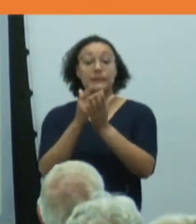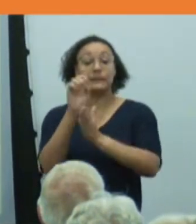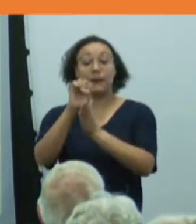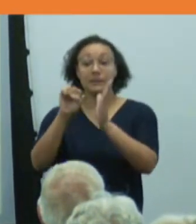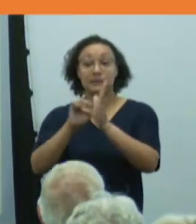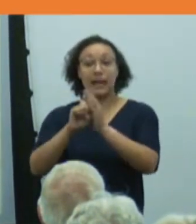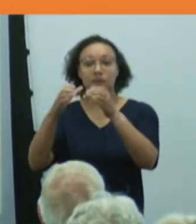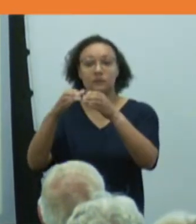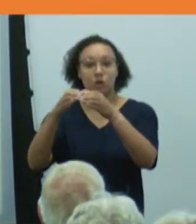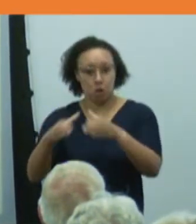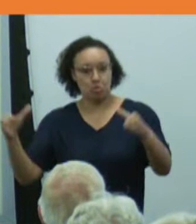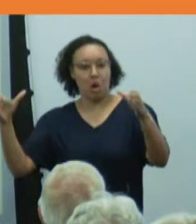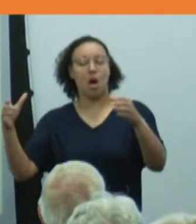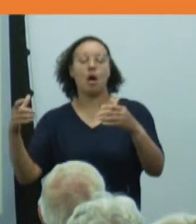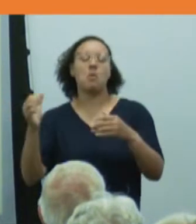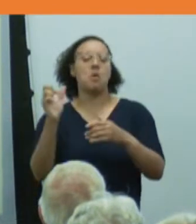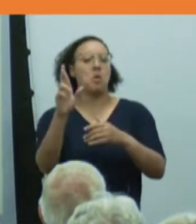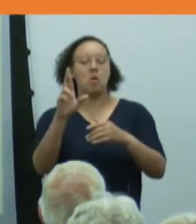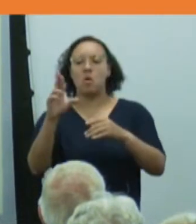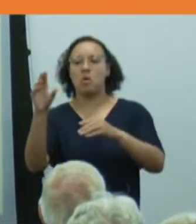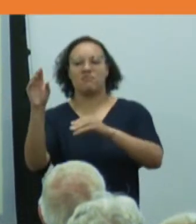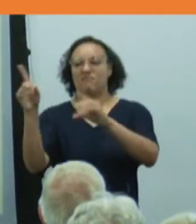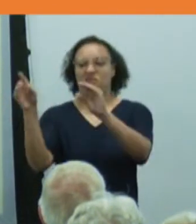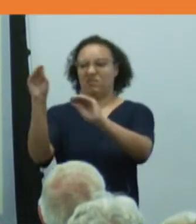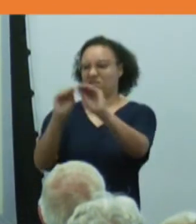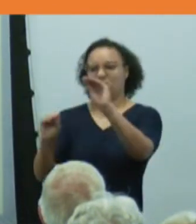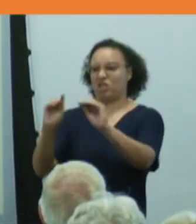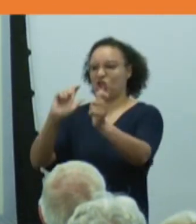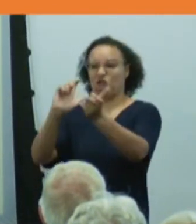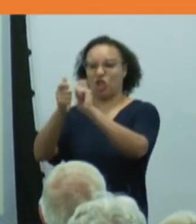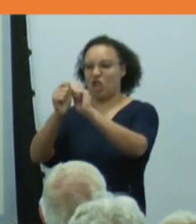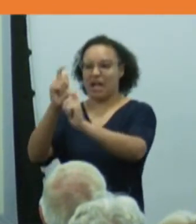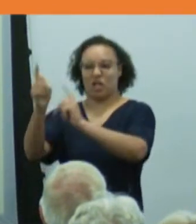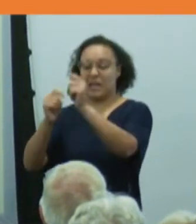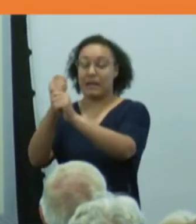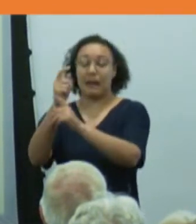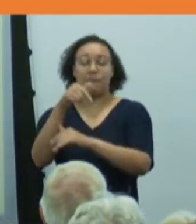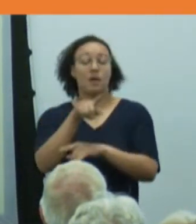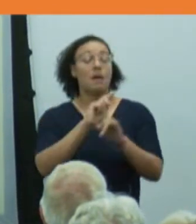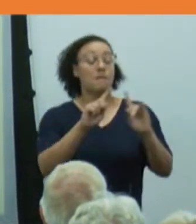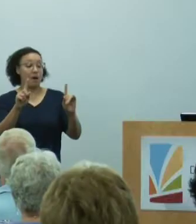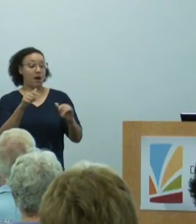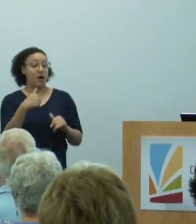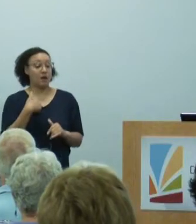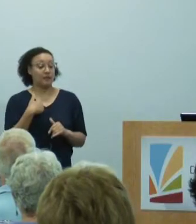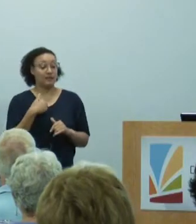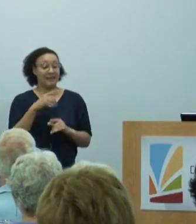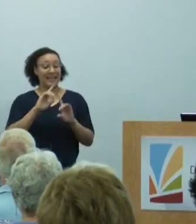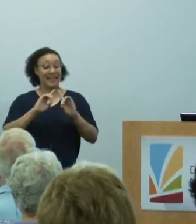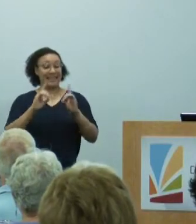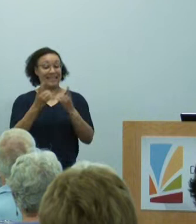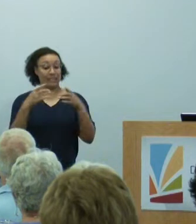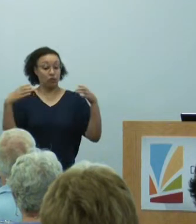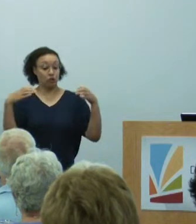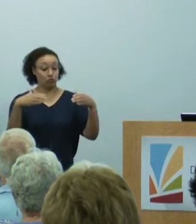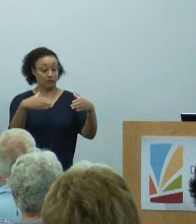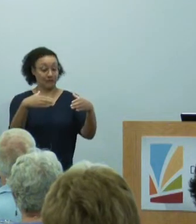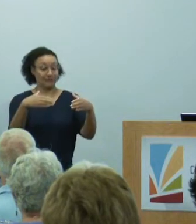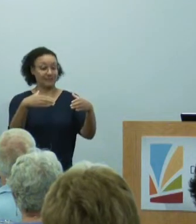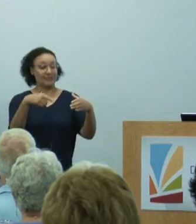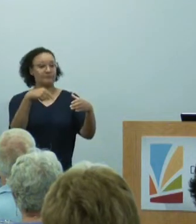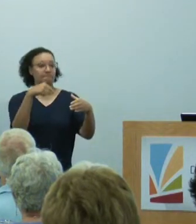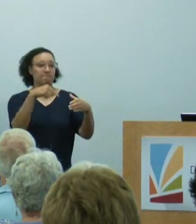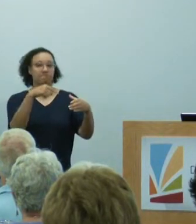they lose population, or they just move around. The districts that would be